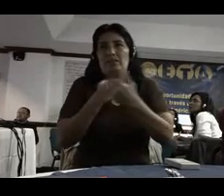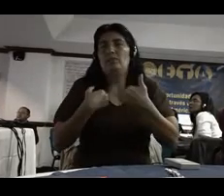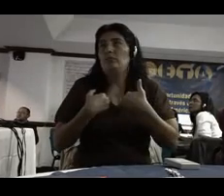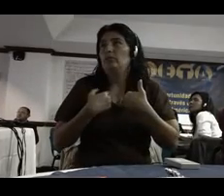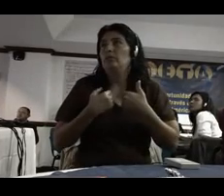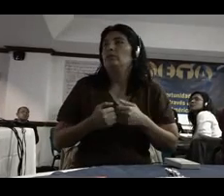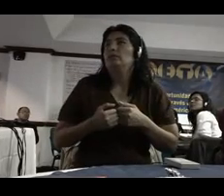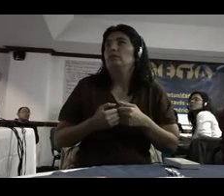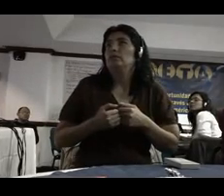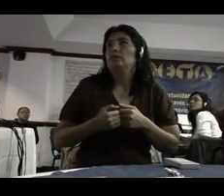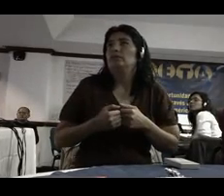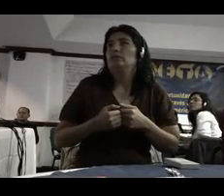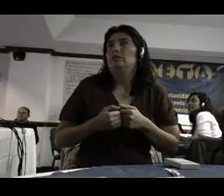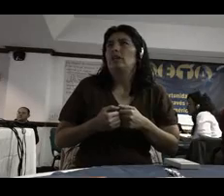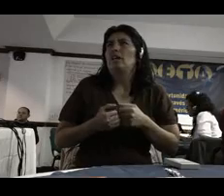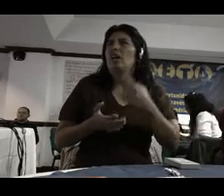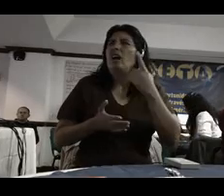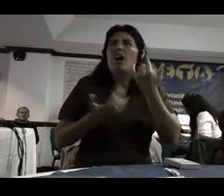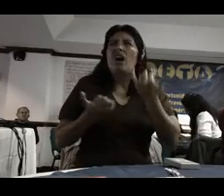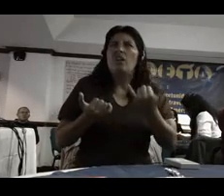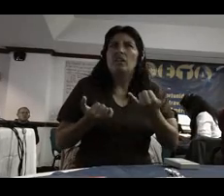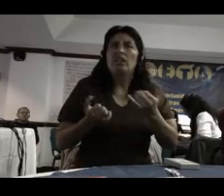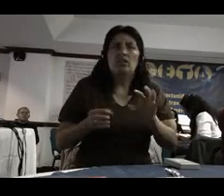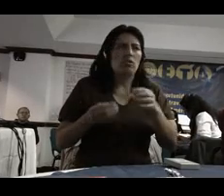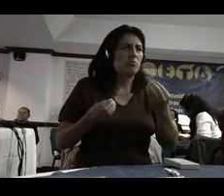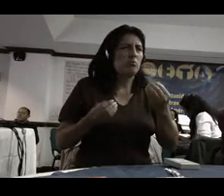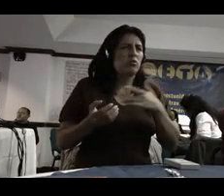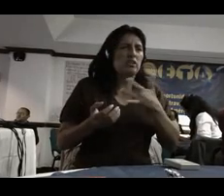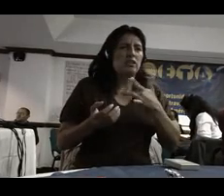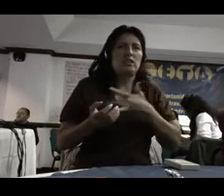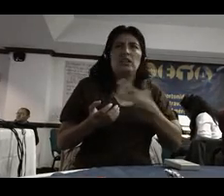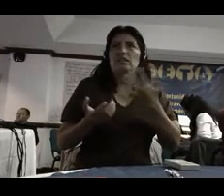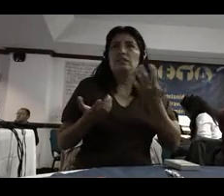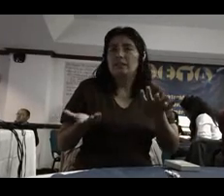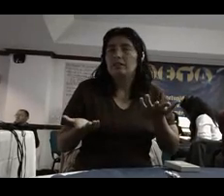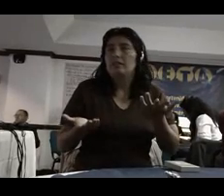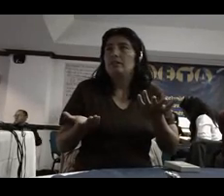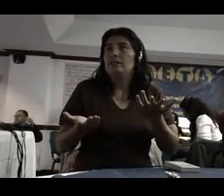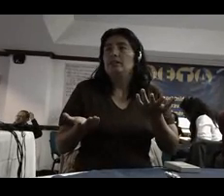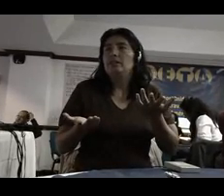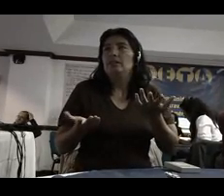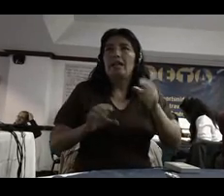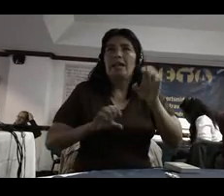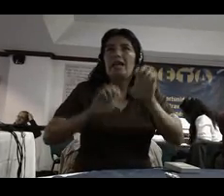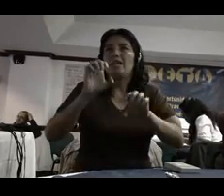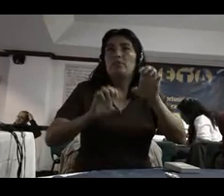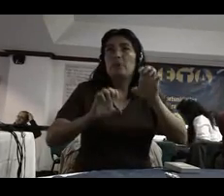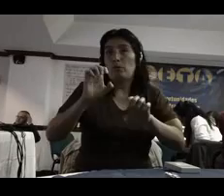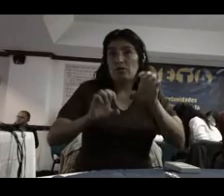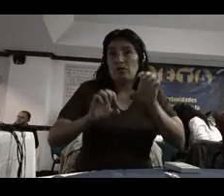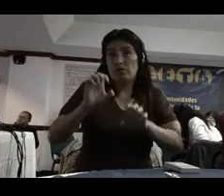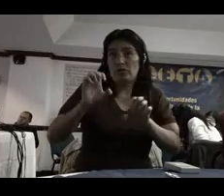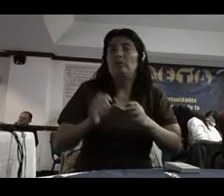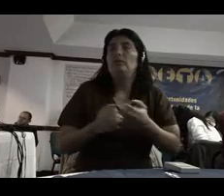Now this is often what it feels like to do participatory evaluation, because we have different interests.